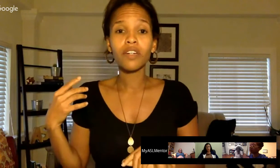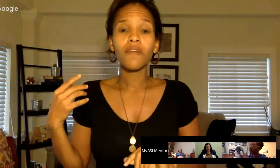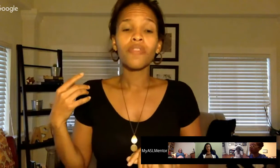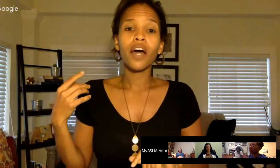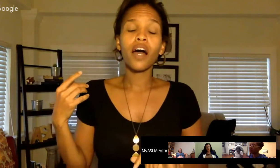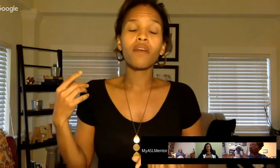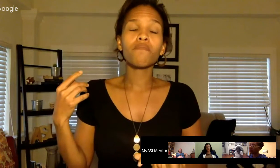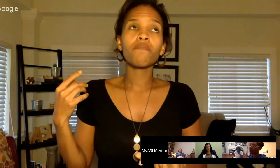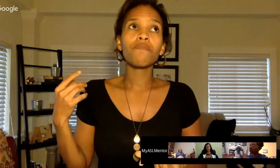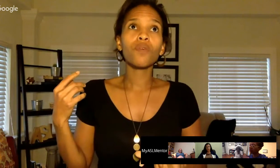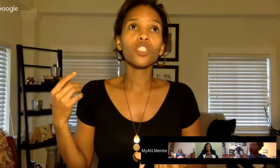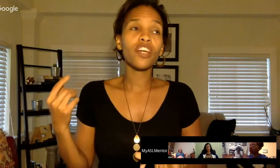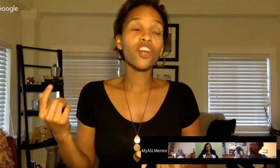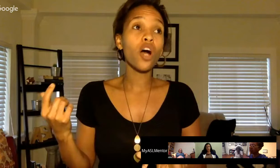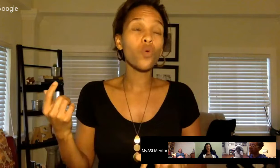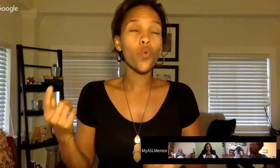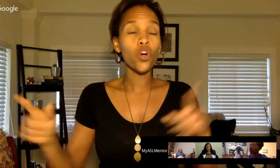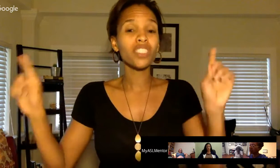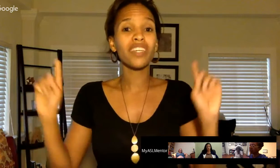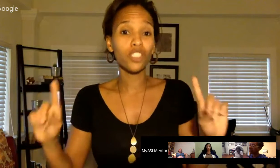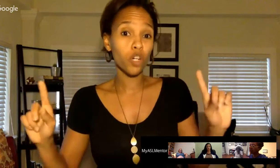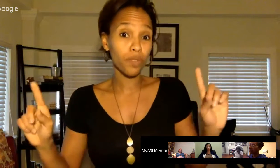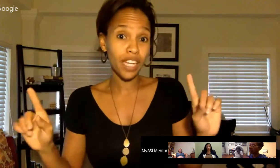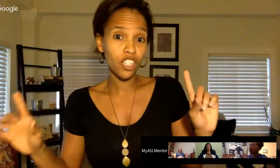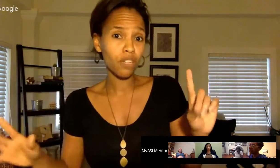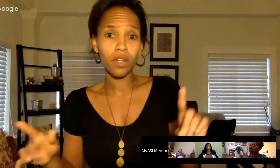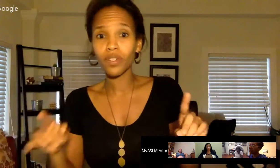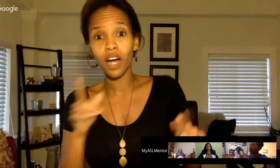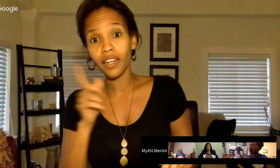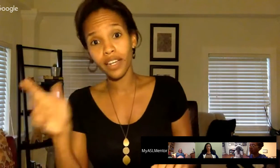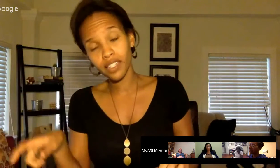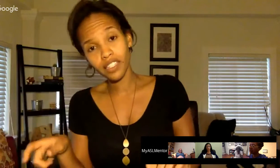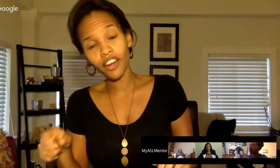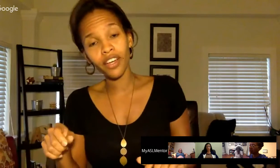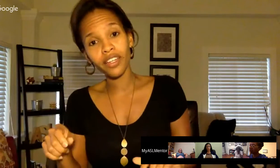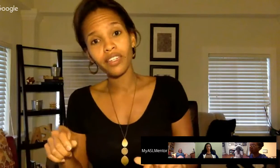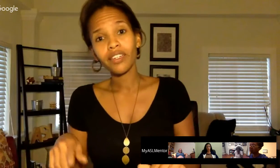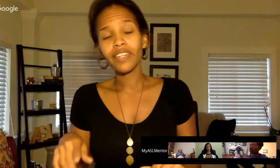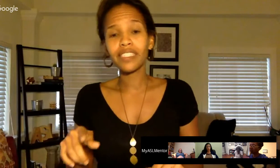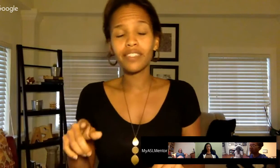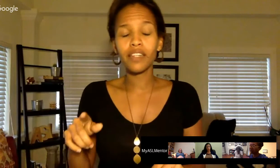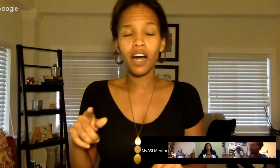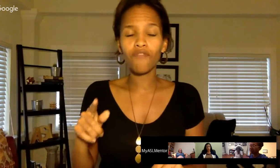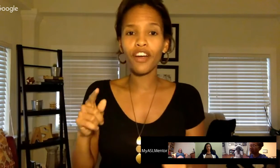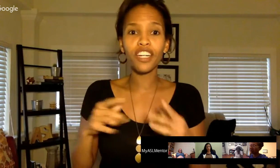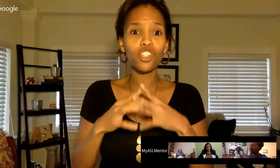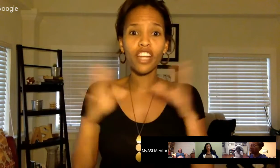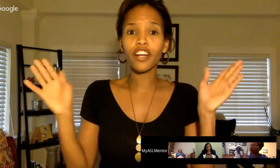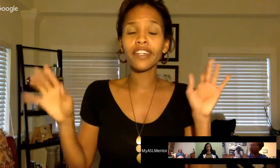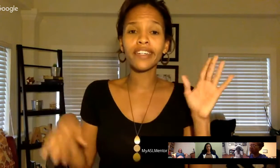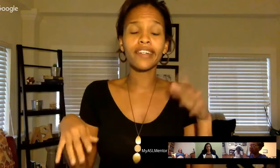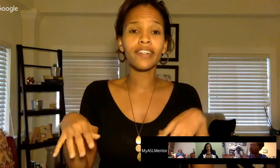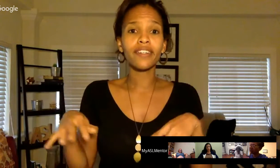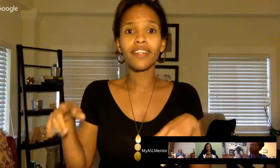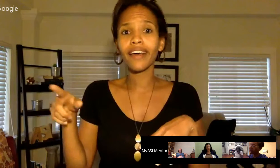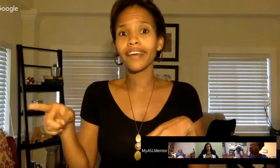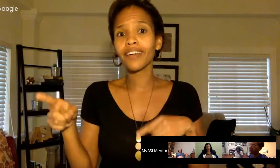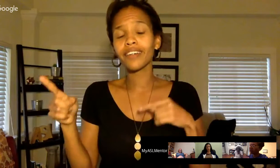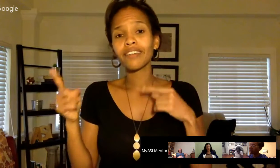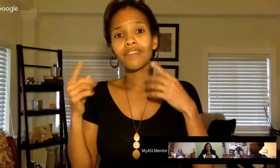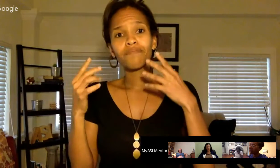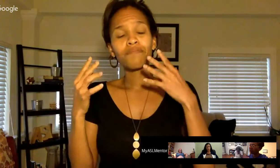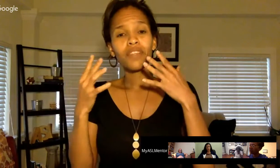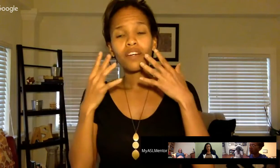skills, which I thought worked in the interpretation, but it was unnecessary. They did a very generic,